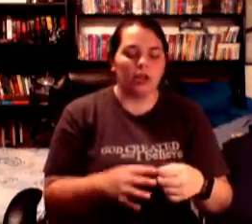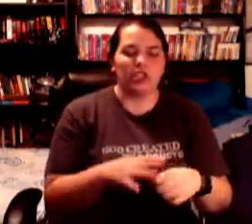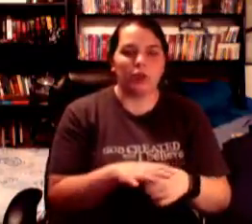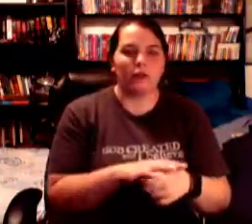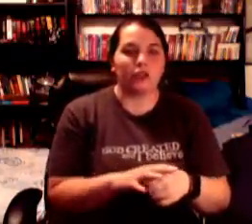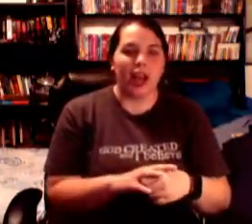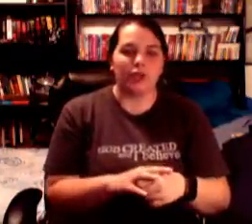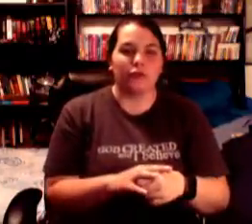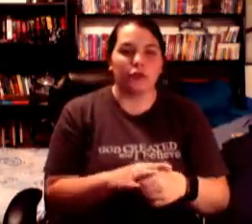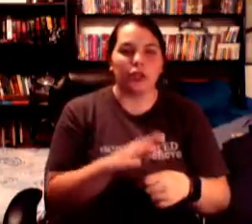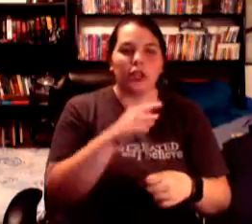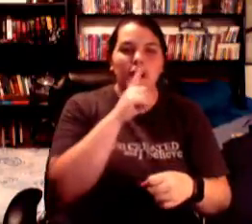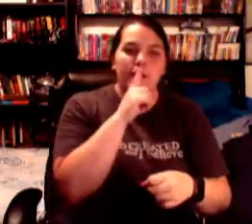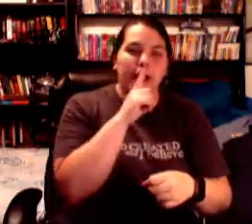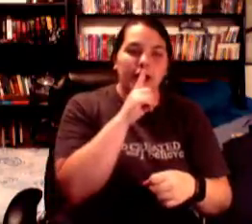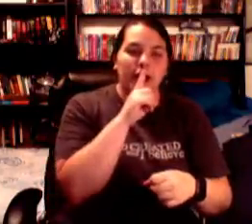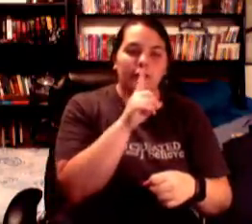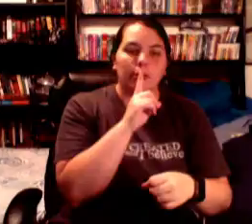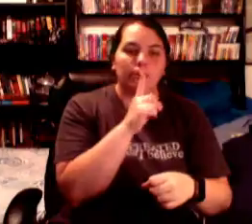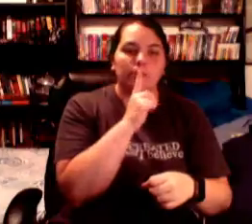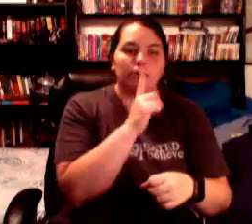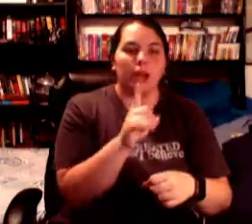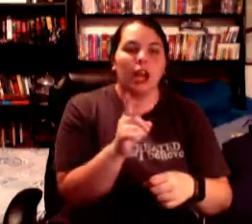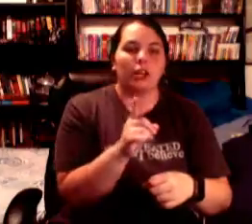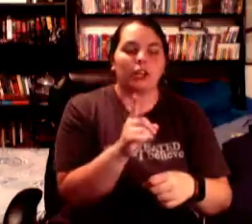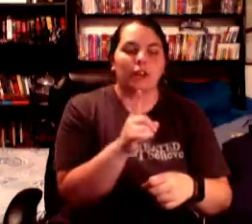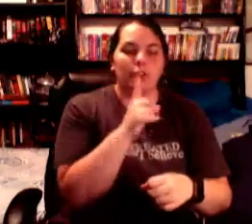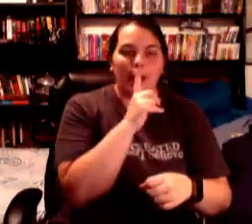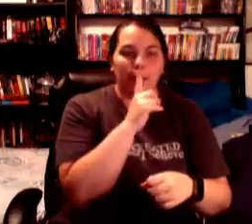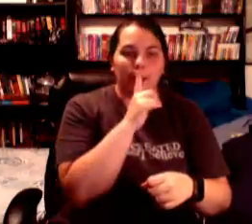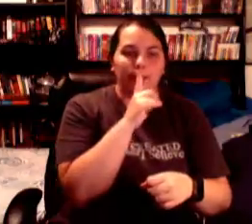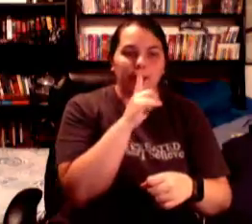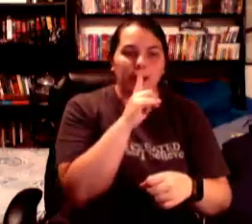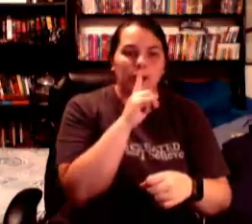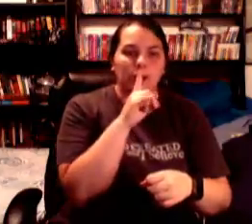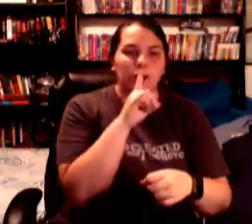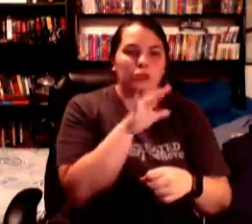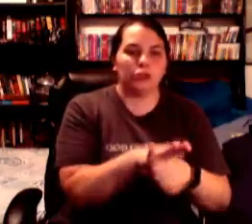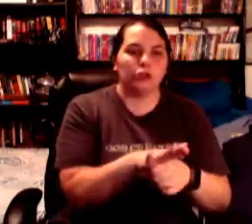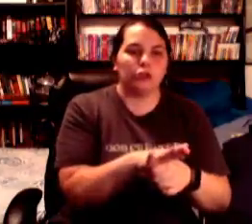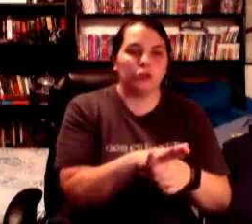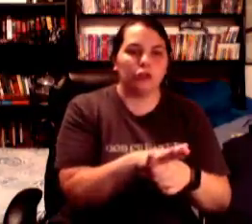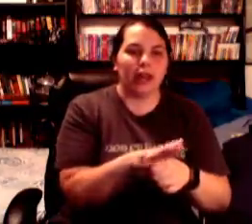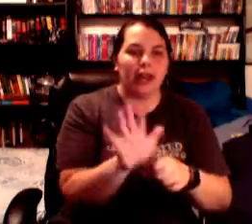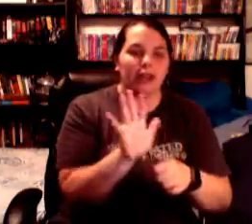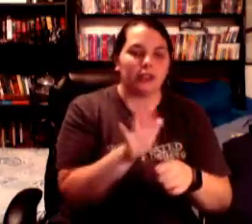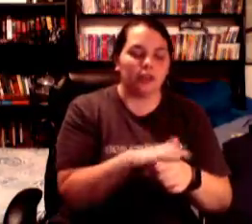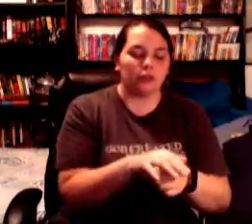just whatever's casual feels good. You're going to go from covering up your lips 2 flat hand covers